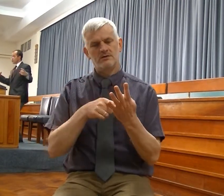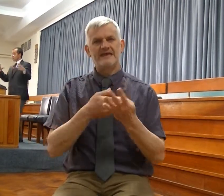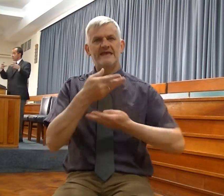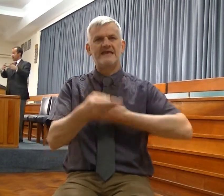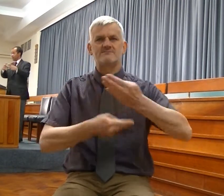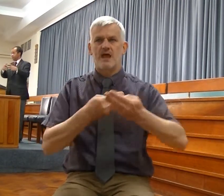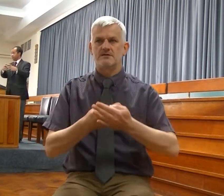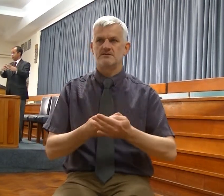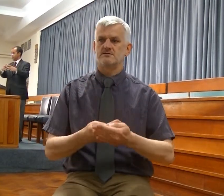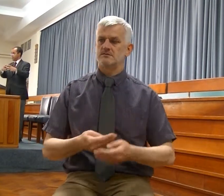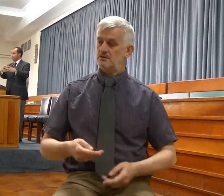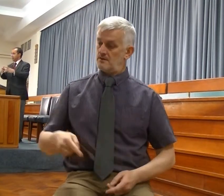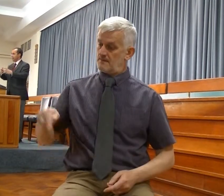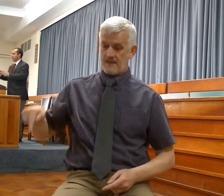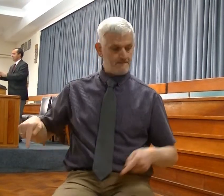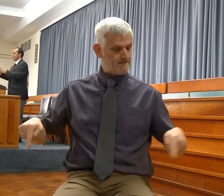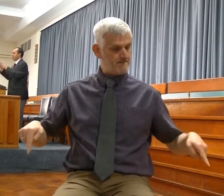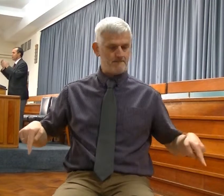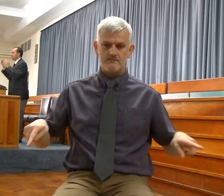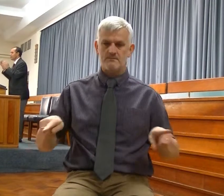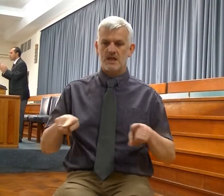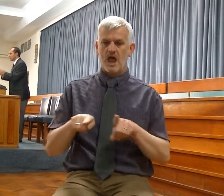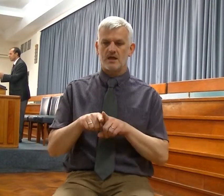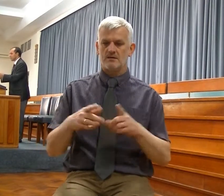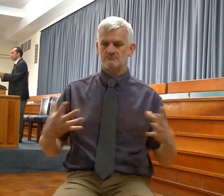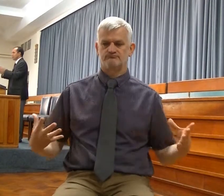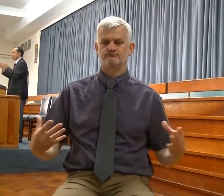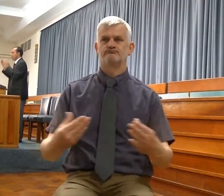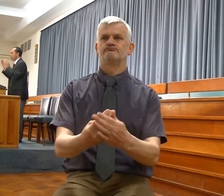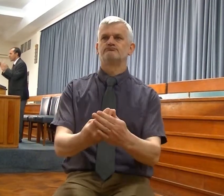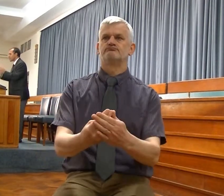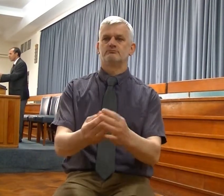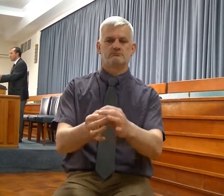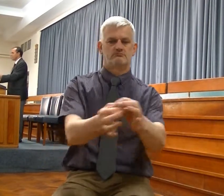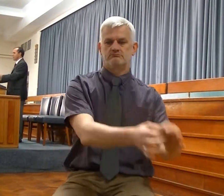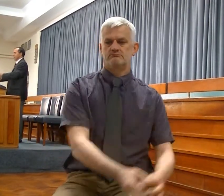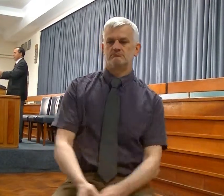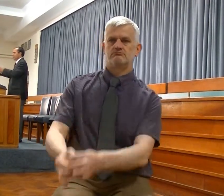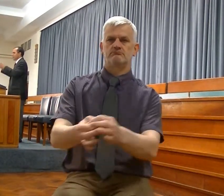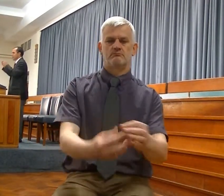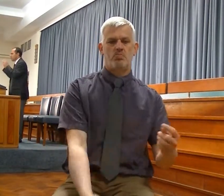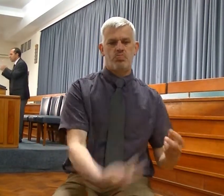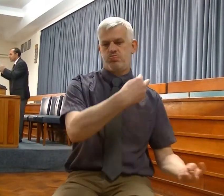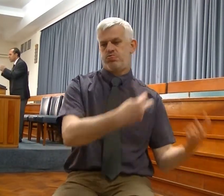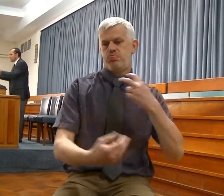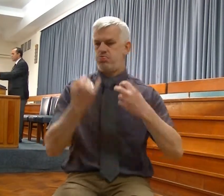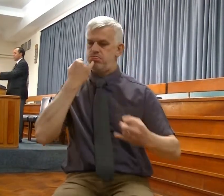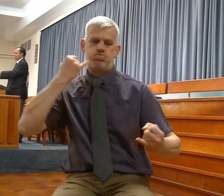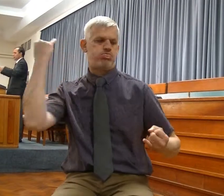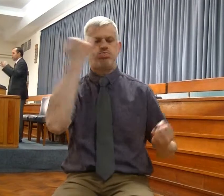that they joined the crowd and they were insulting, they were blaspheming, they